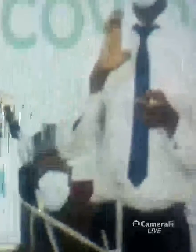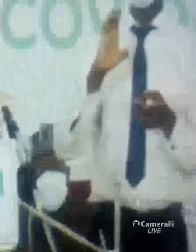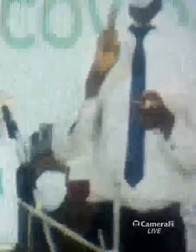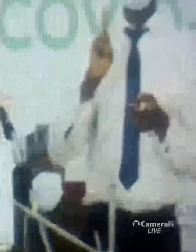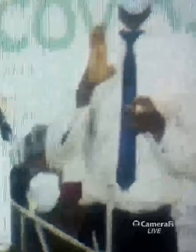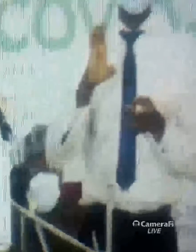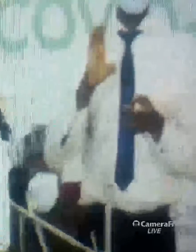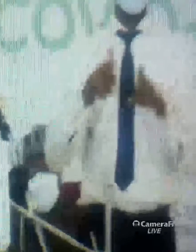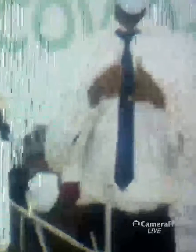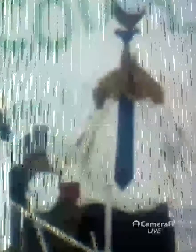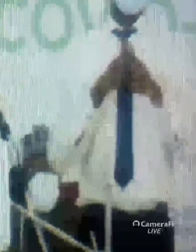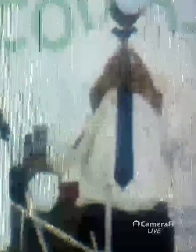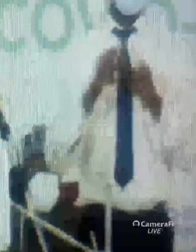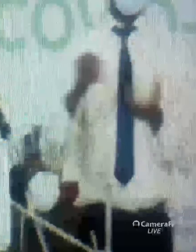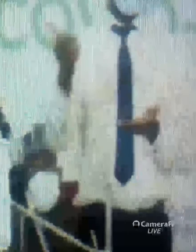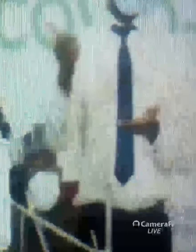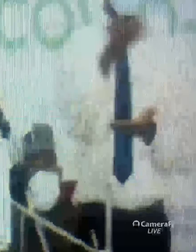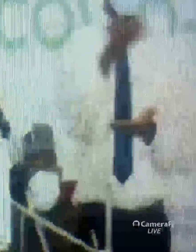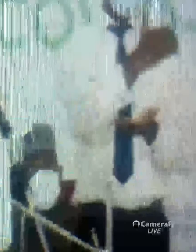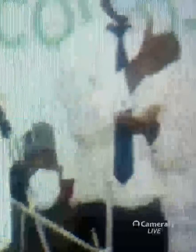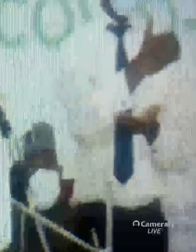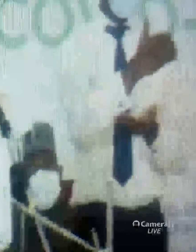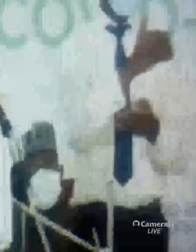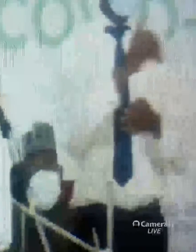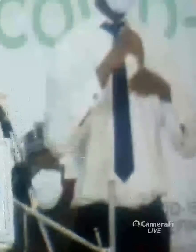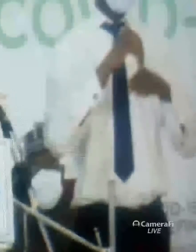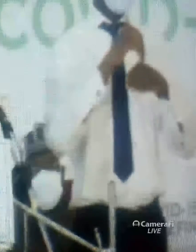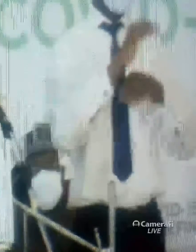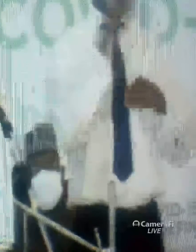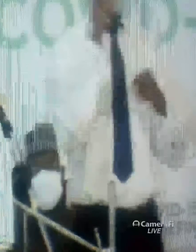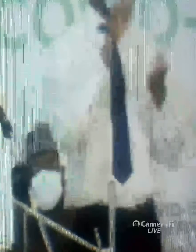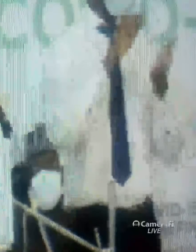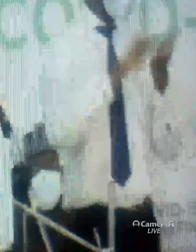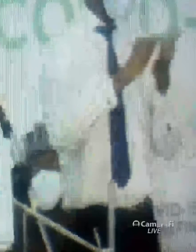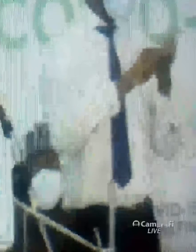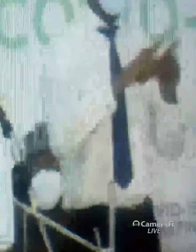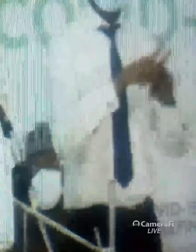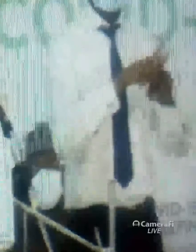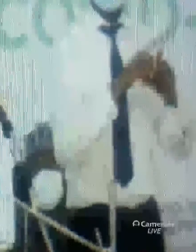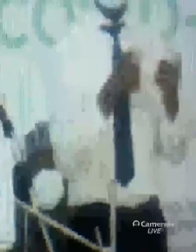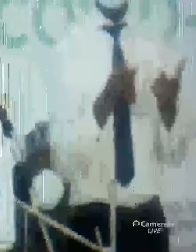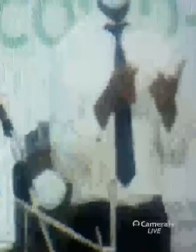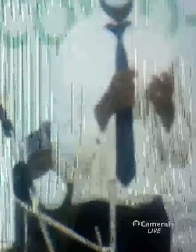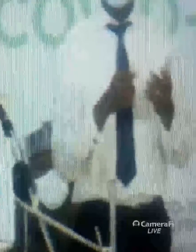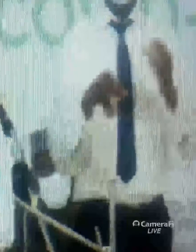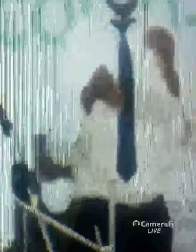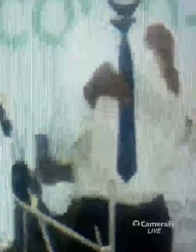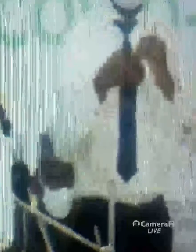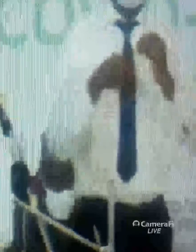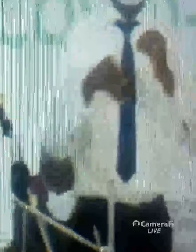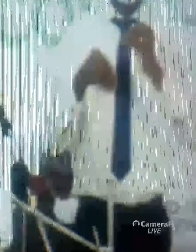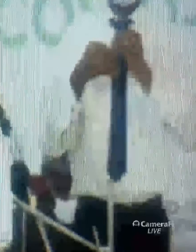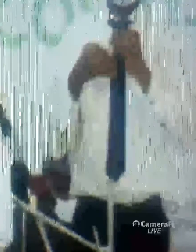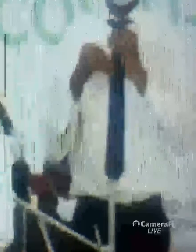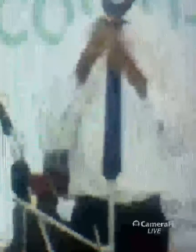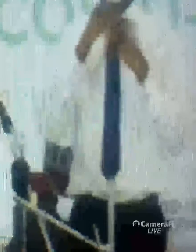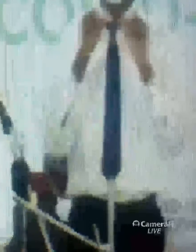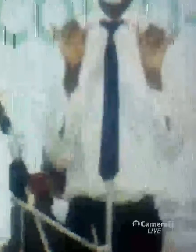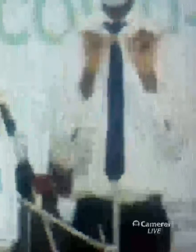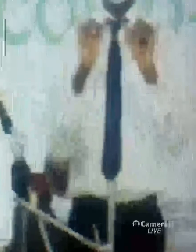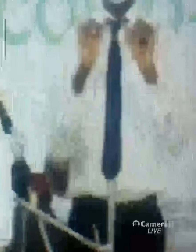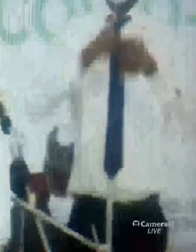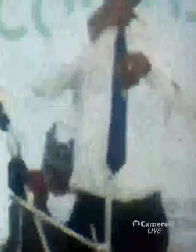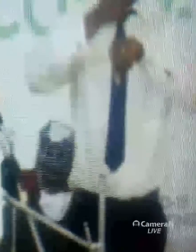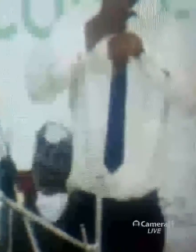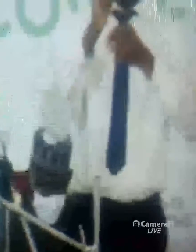his sample or her sample is sent for sequencing. So with all these additional measures, we didn't feel it was